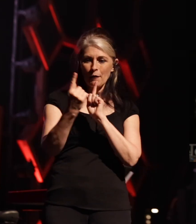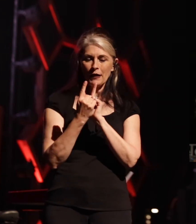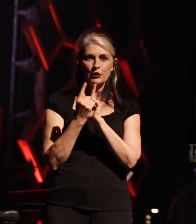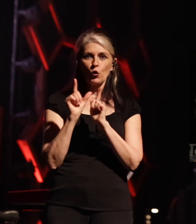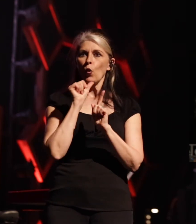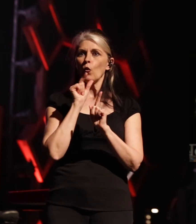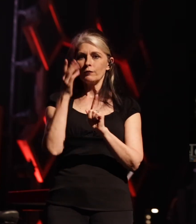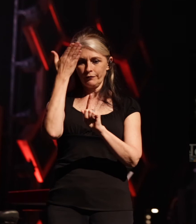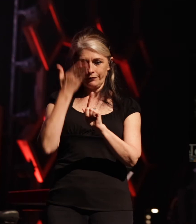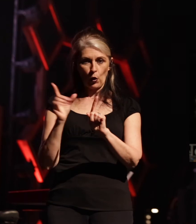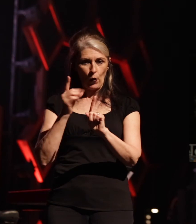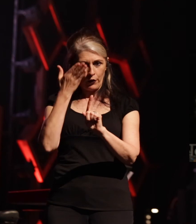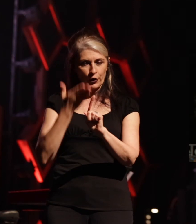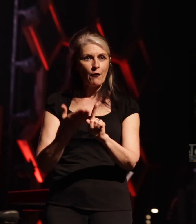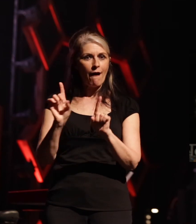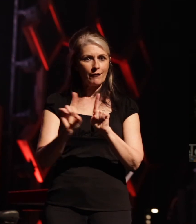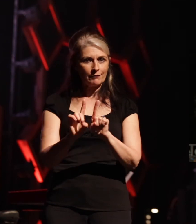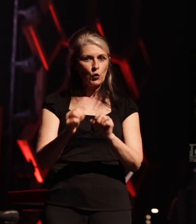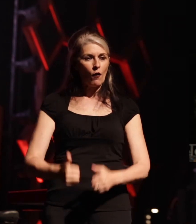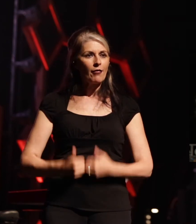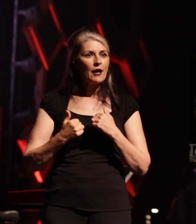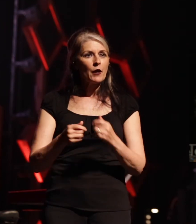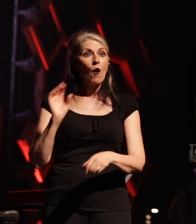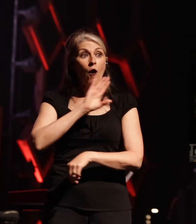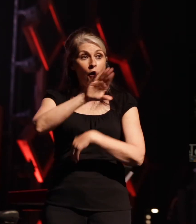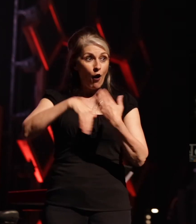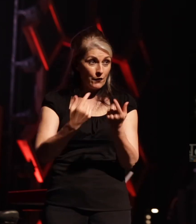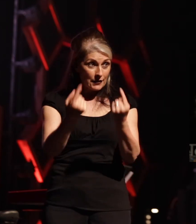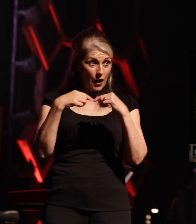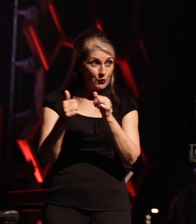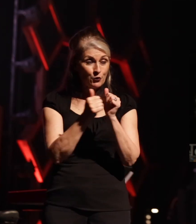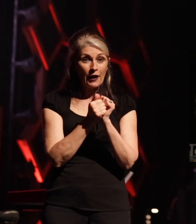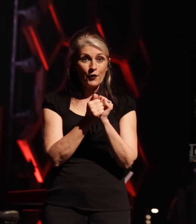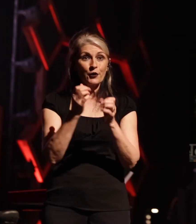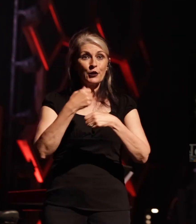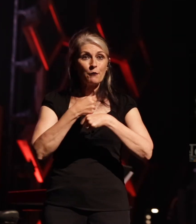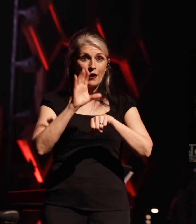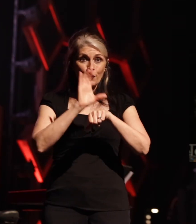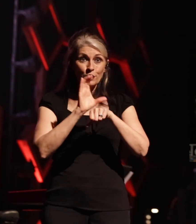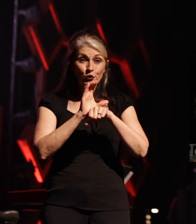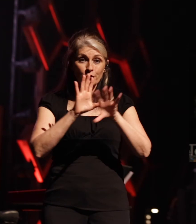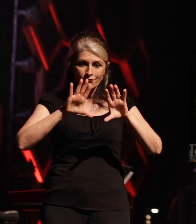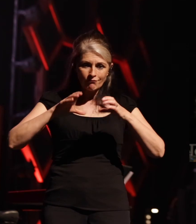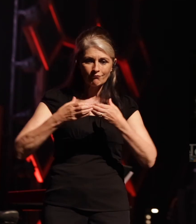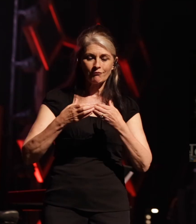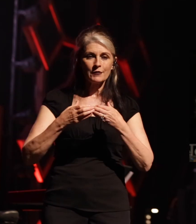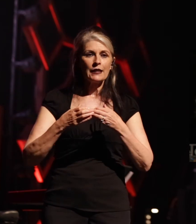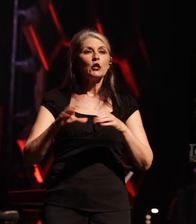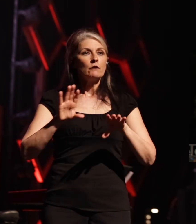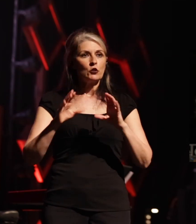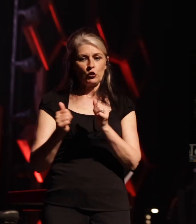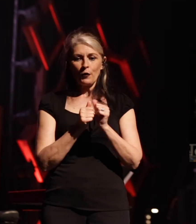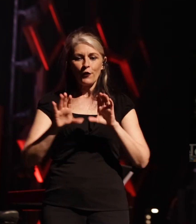but all of us coming together, we form the church. God dwells in each and every single one of us, and together as the church, we praise God and give him the glory